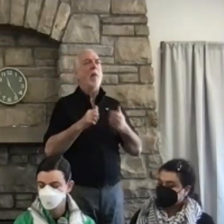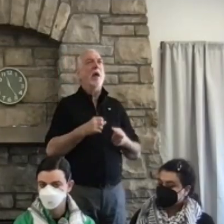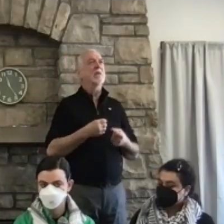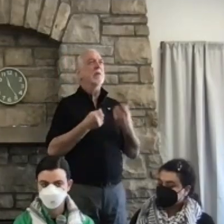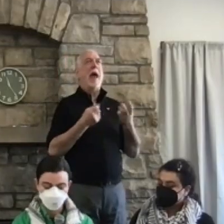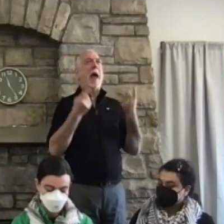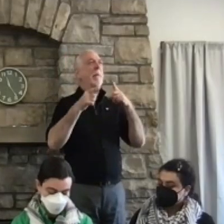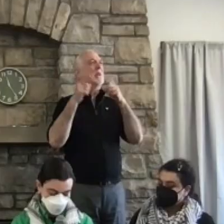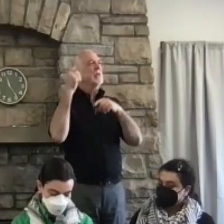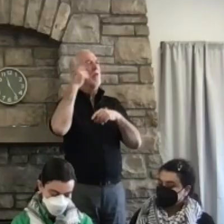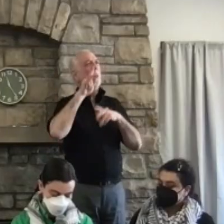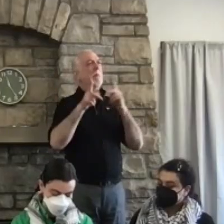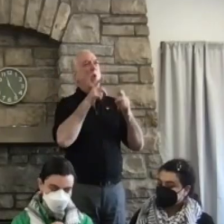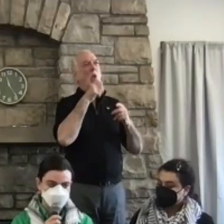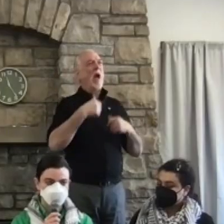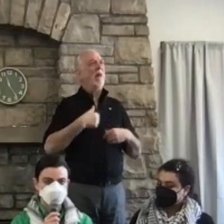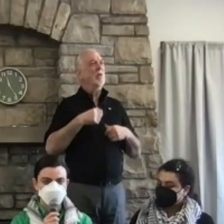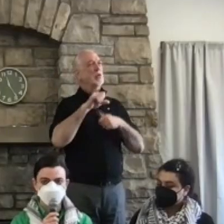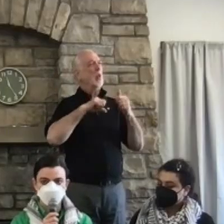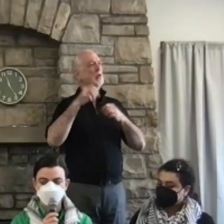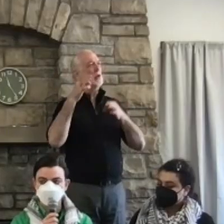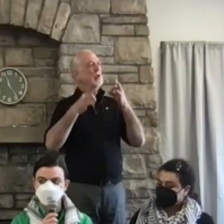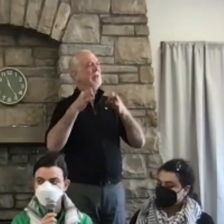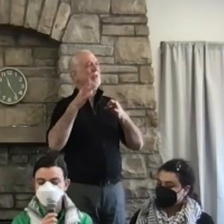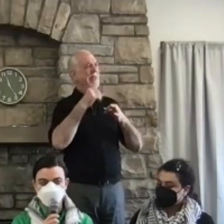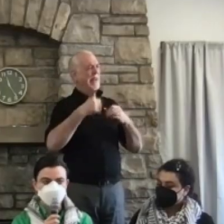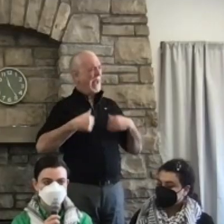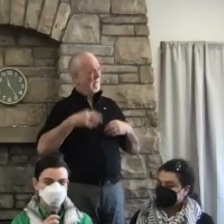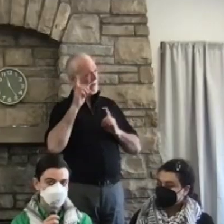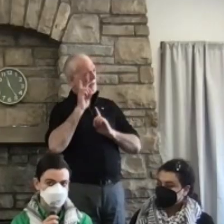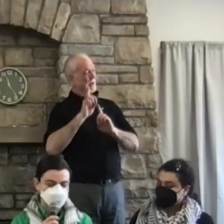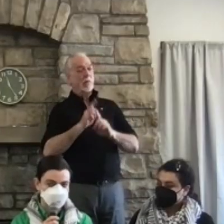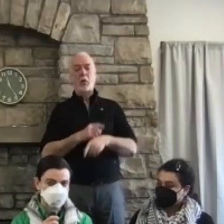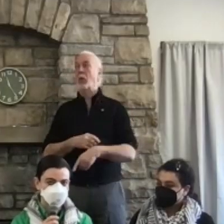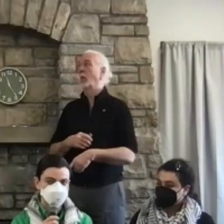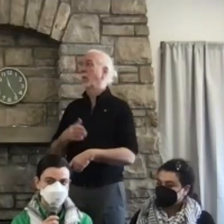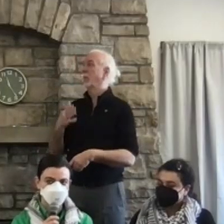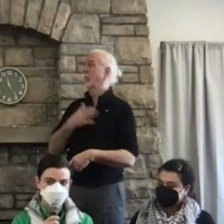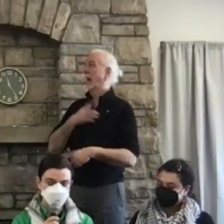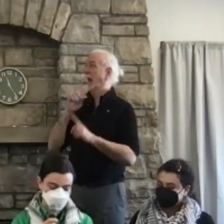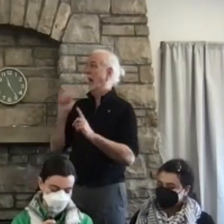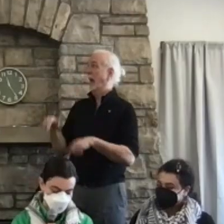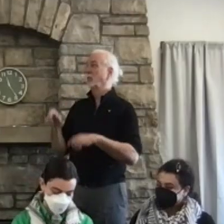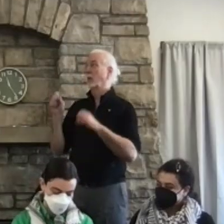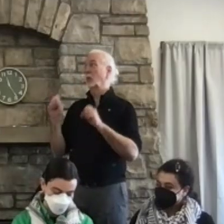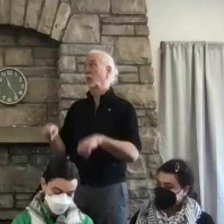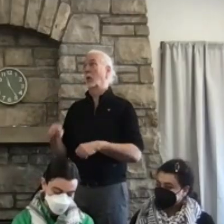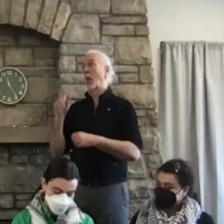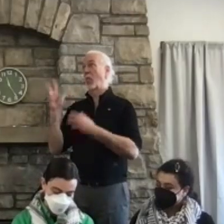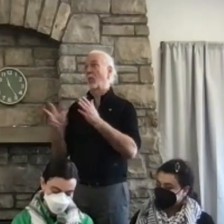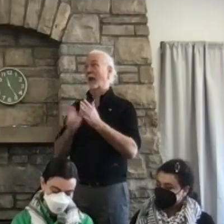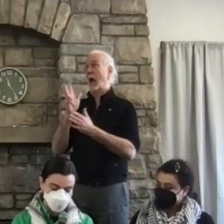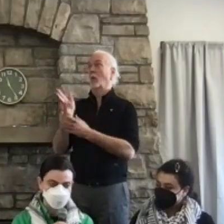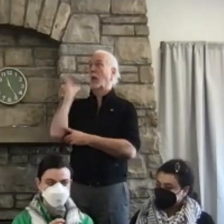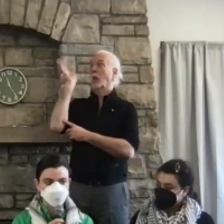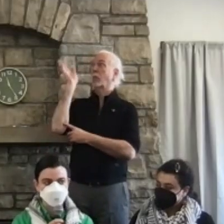dignity? So this is also something where I could give a 3-hour answer, but I'll try and give a 2-minute answer. So